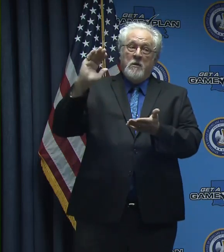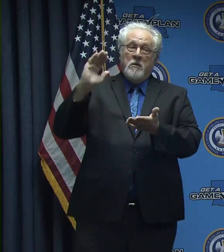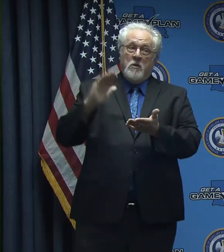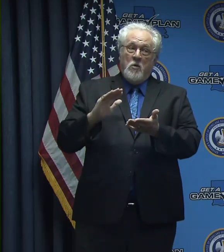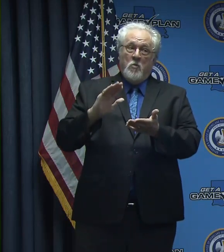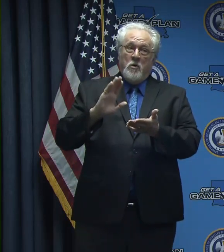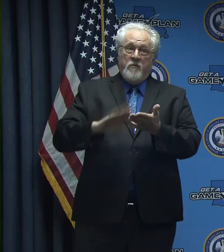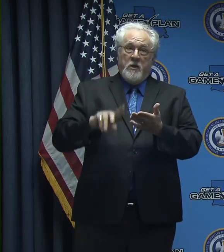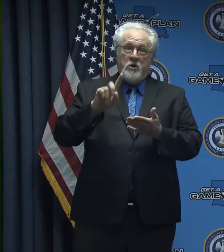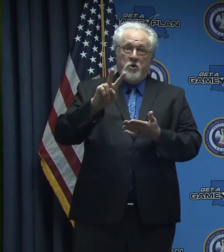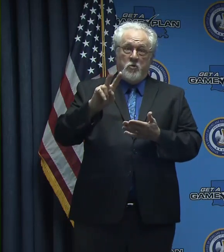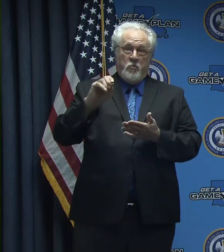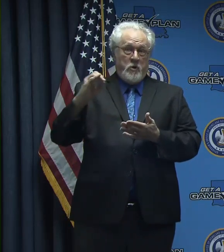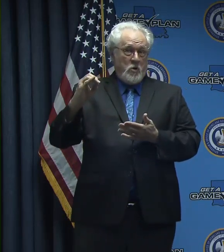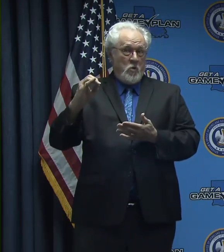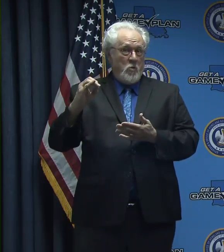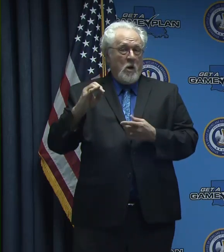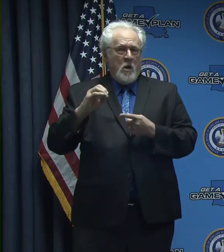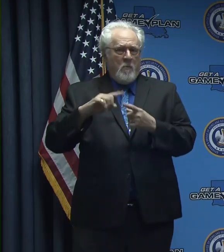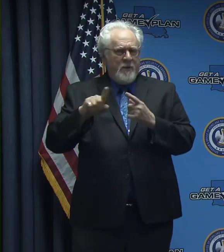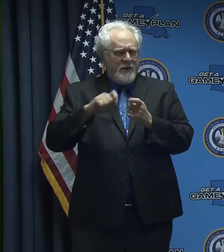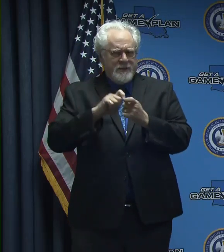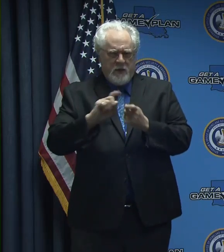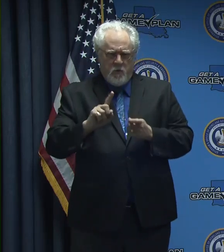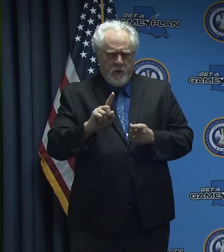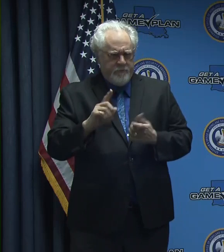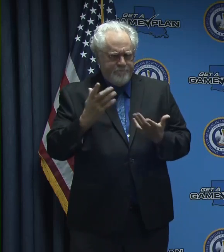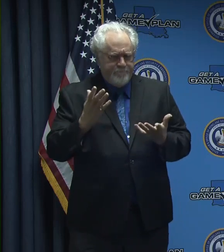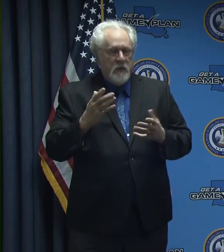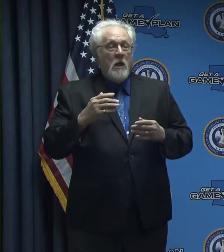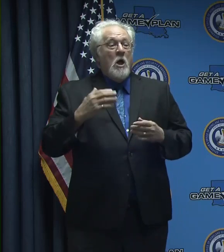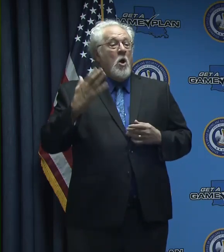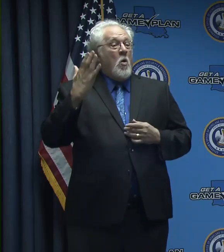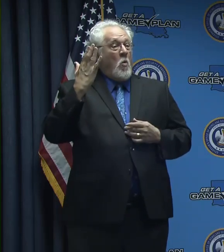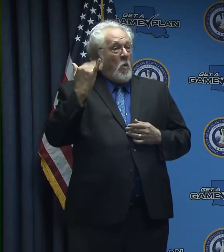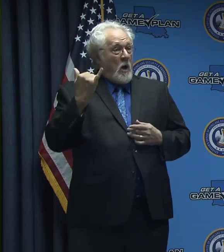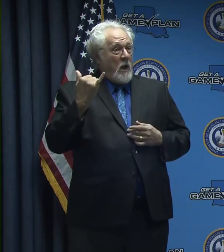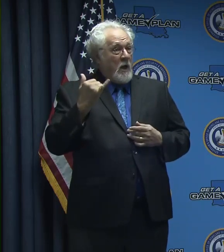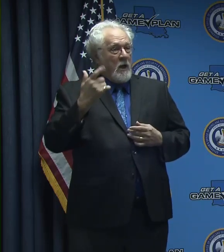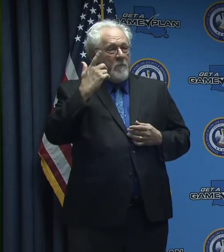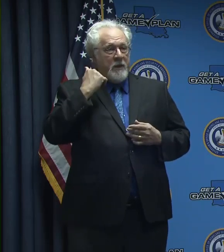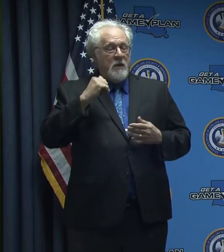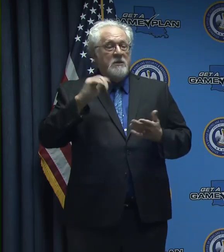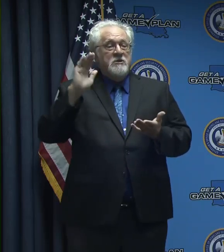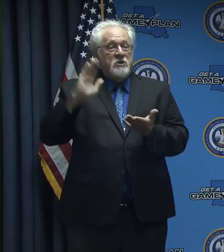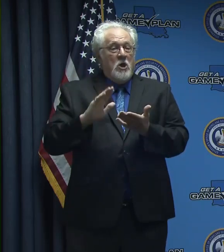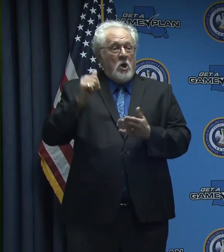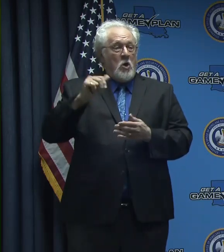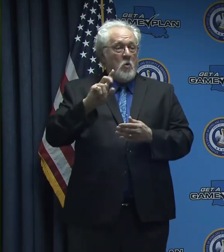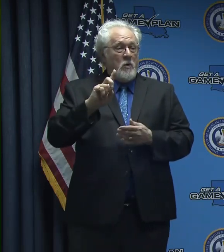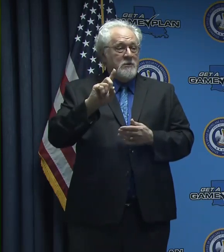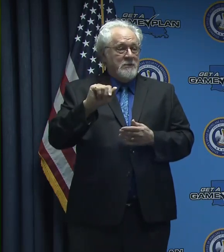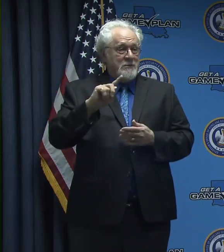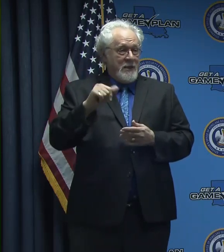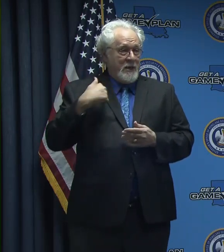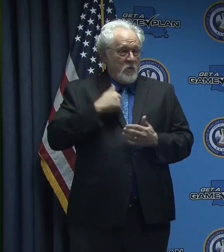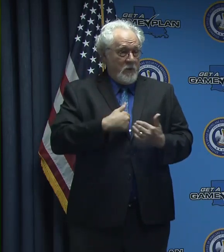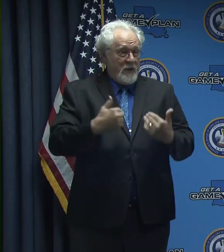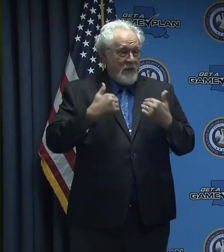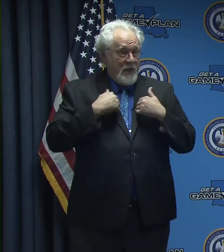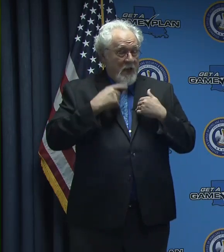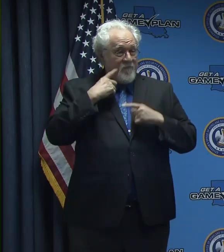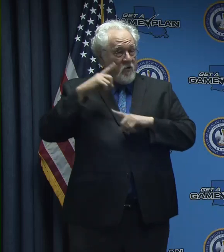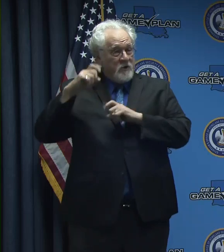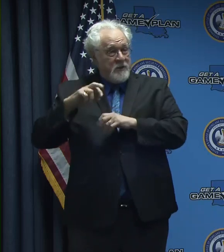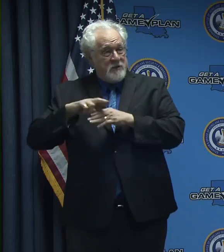than a 2.0, but exactly where we don't know. And the reason is because the lowest data we have in terms of test results and so